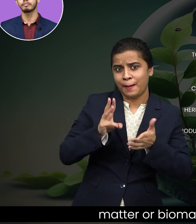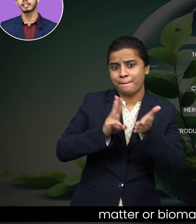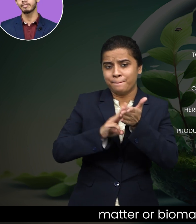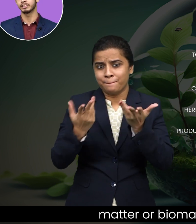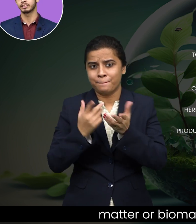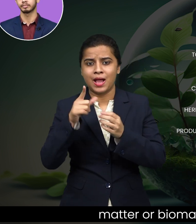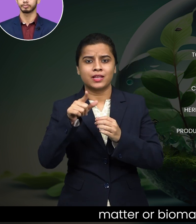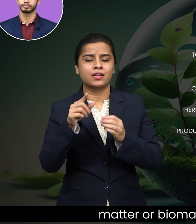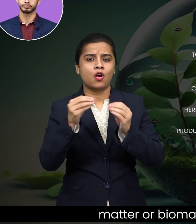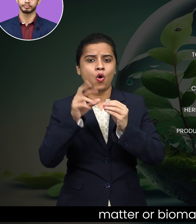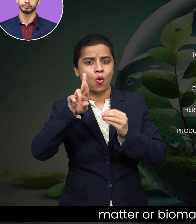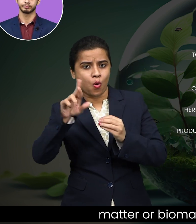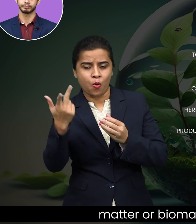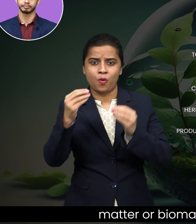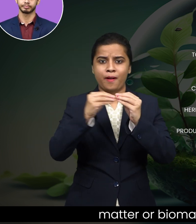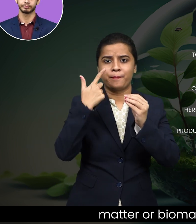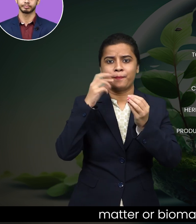different trophic levels.